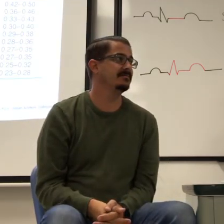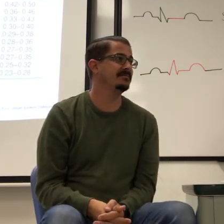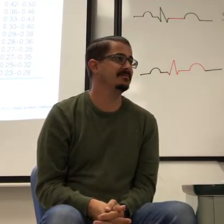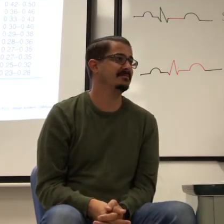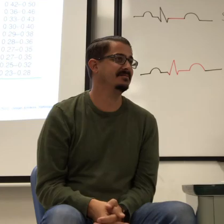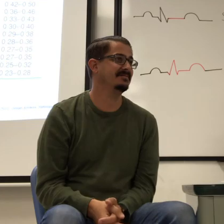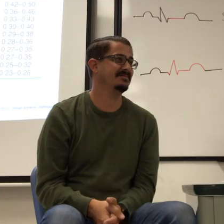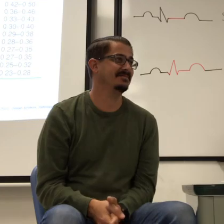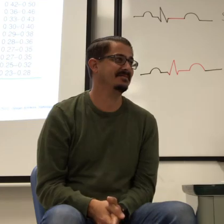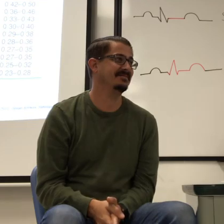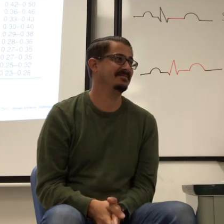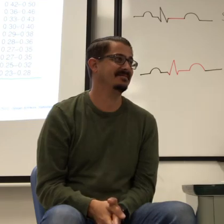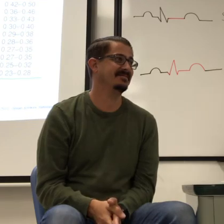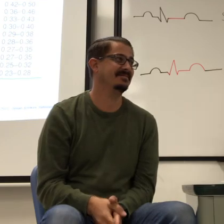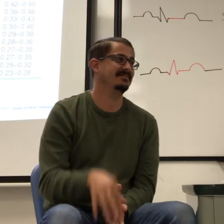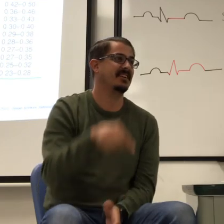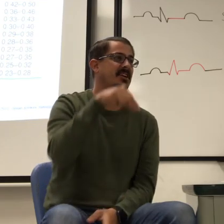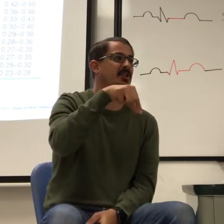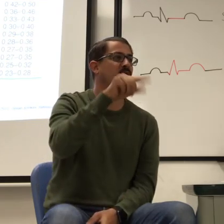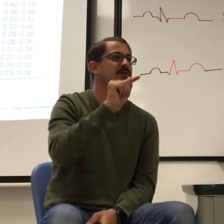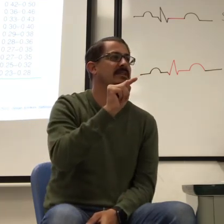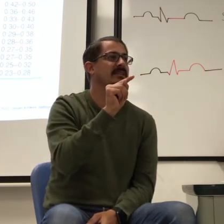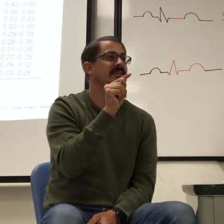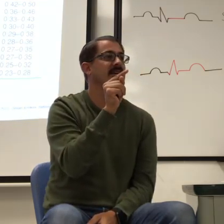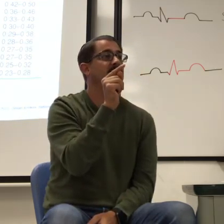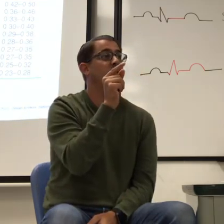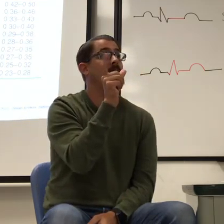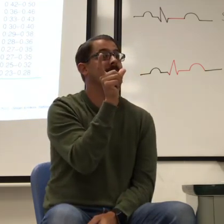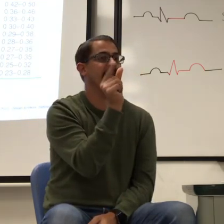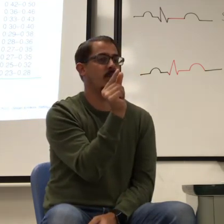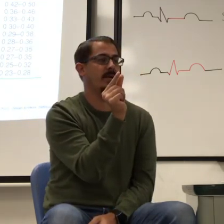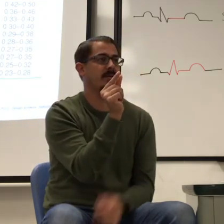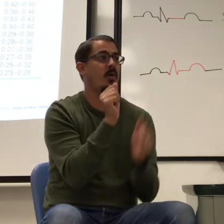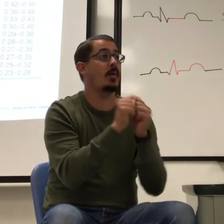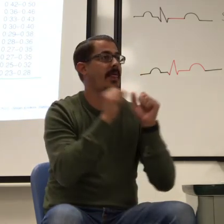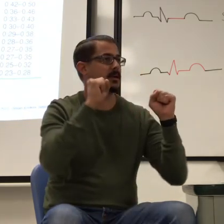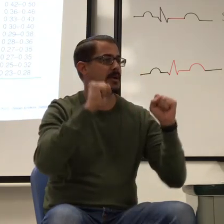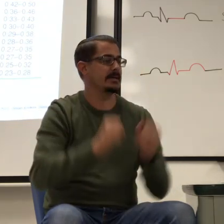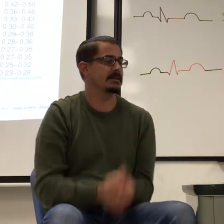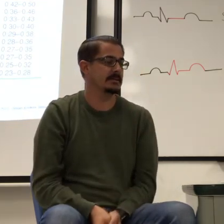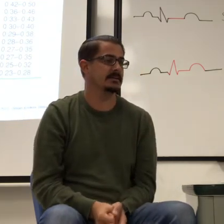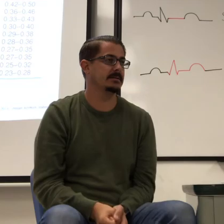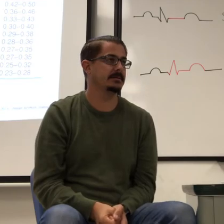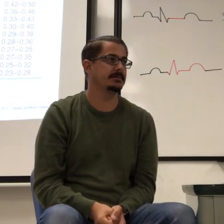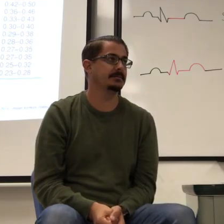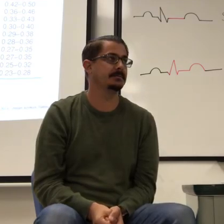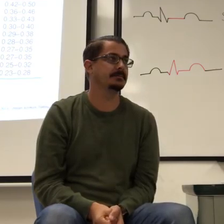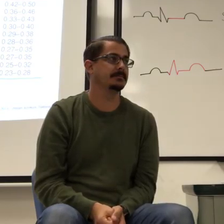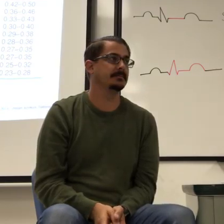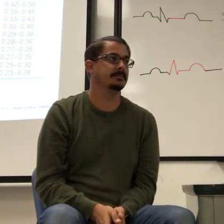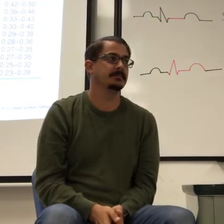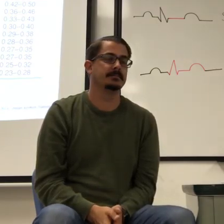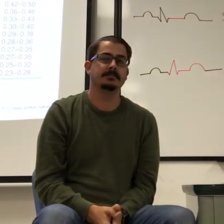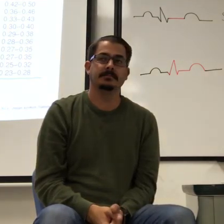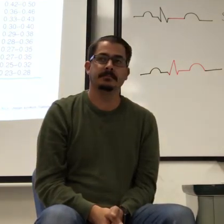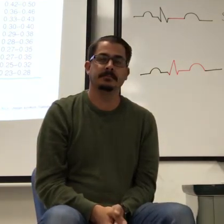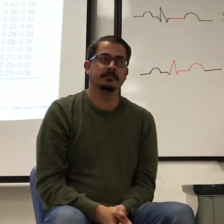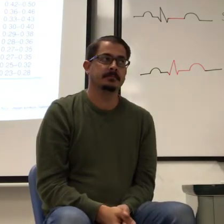decreases, QT interval decreases with increasing heart rate.